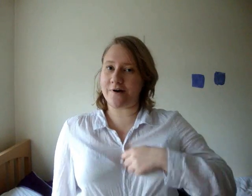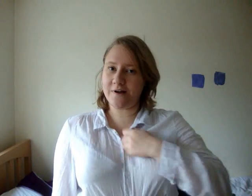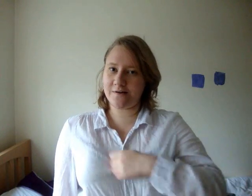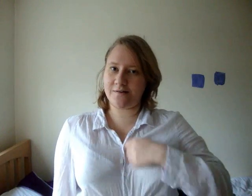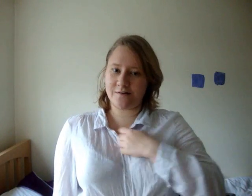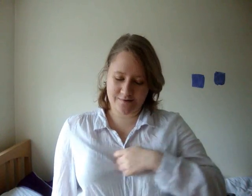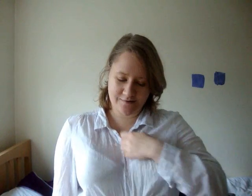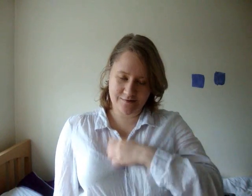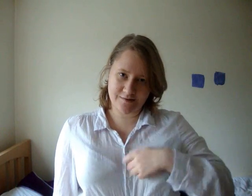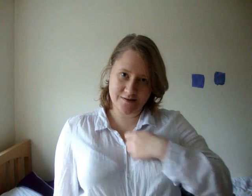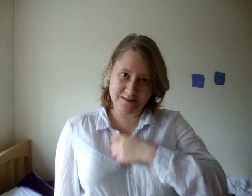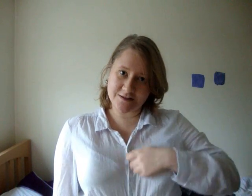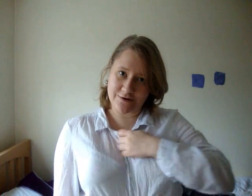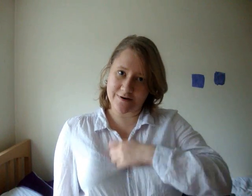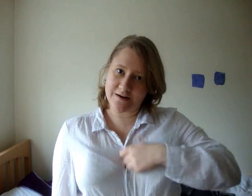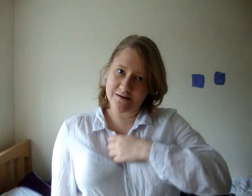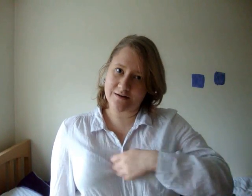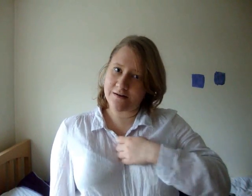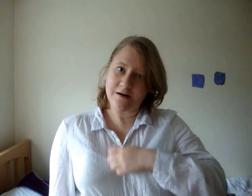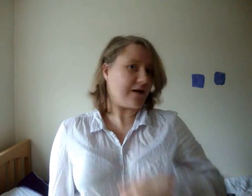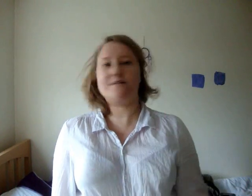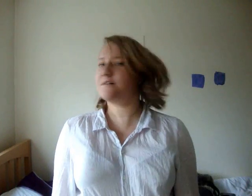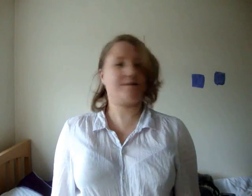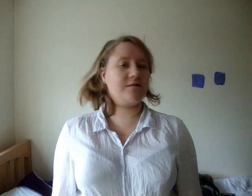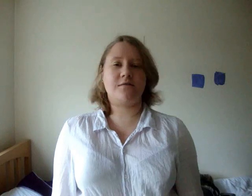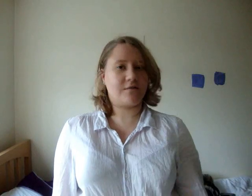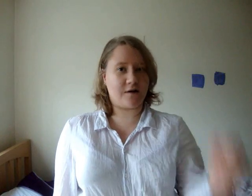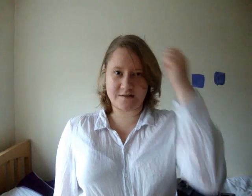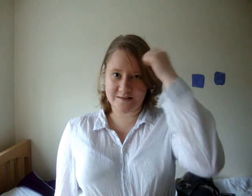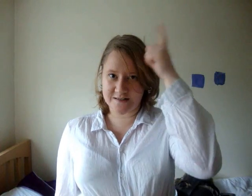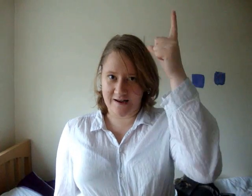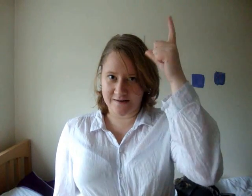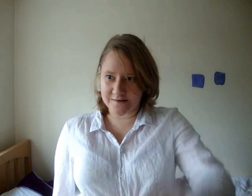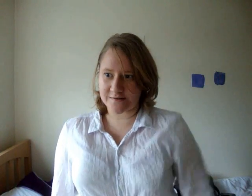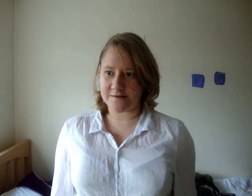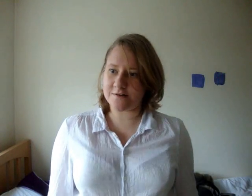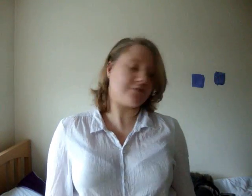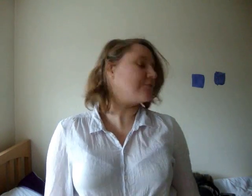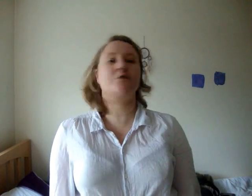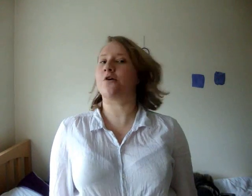sorry. This is sorry. I didn't understand. So